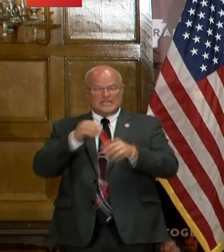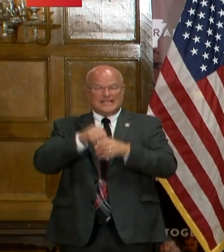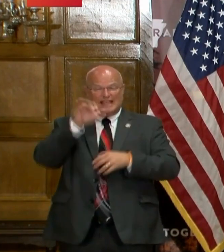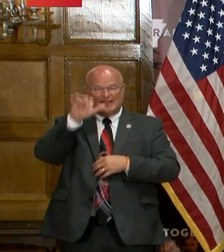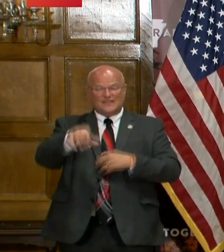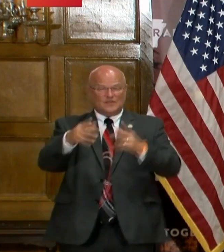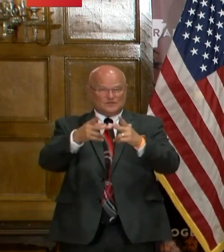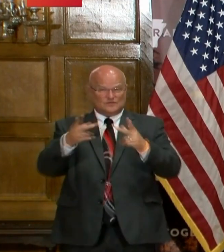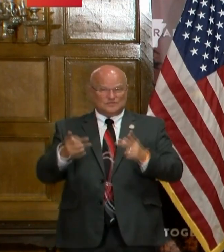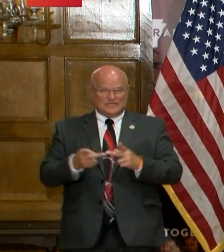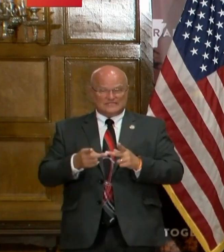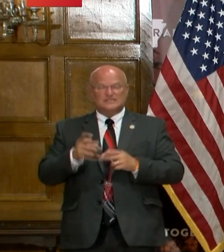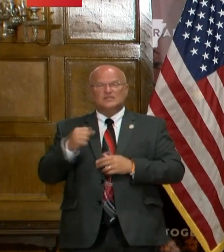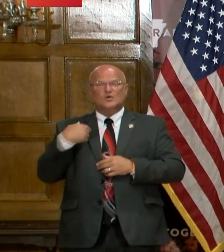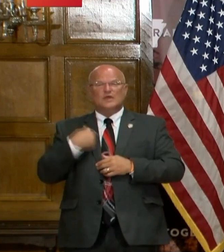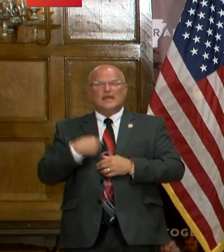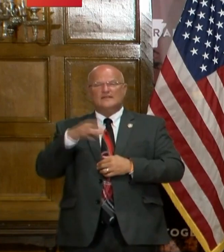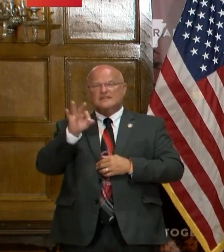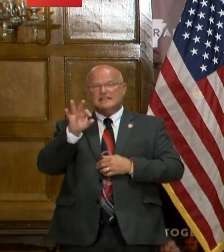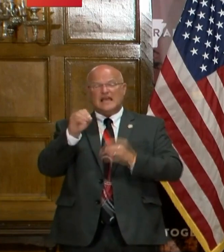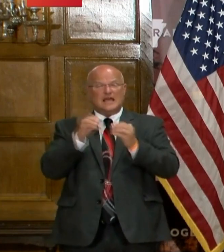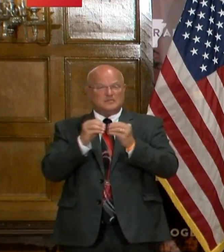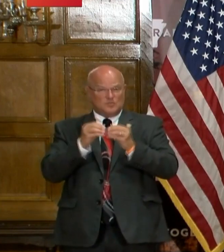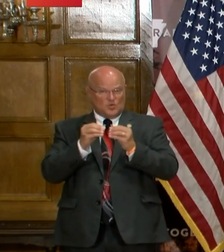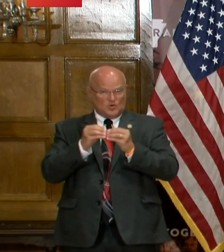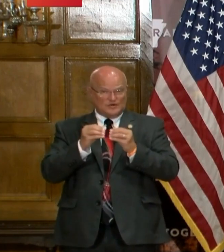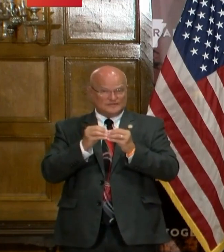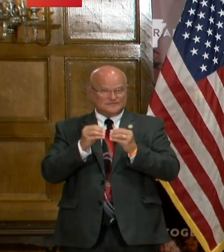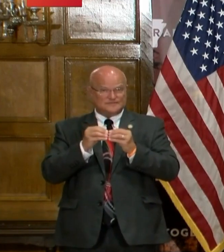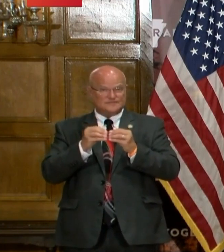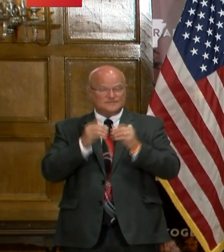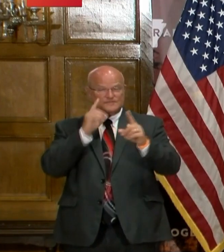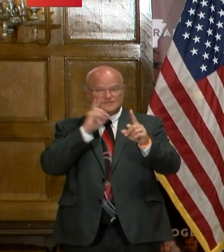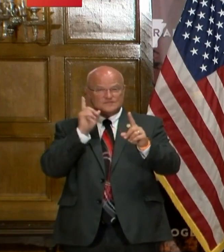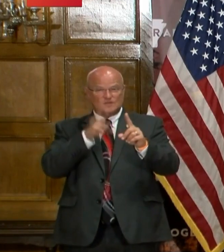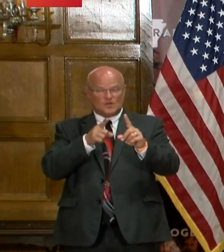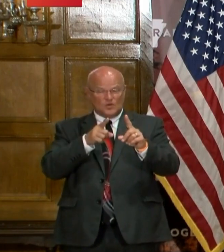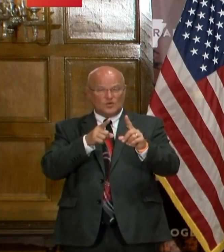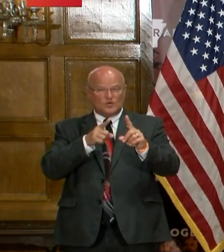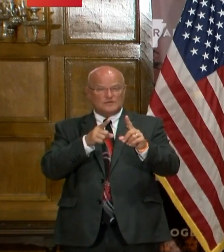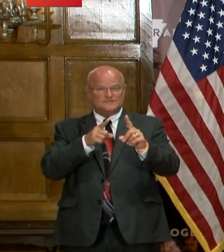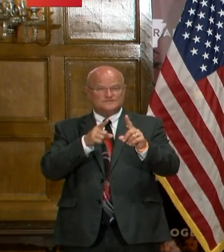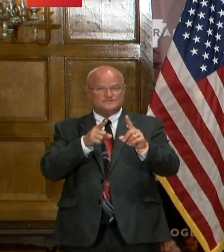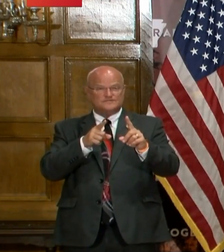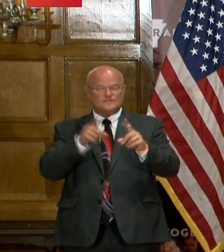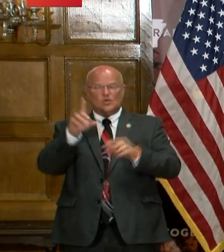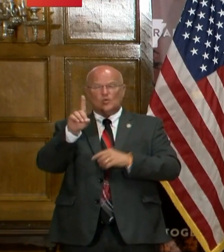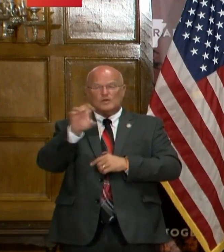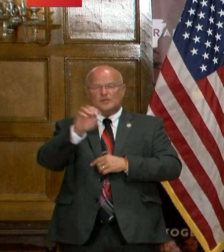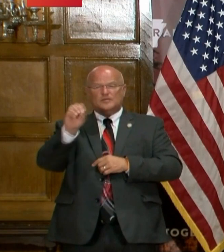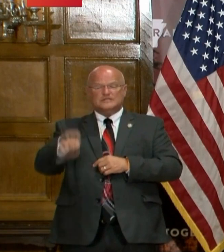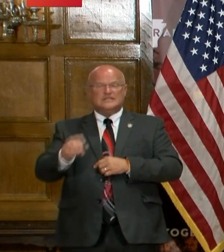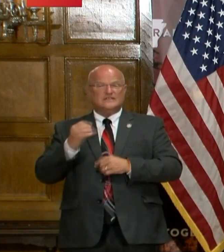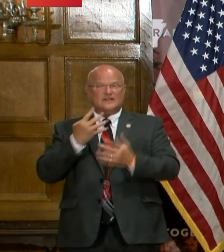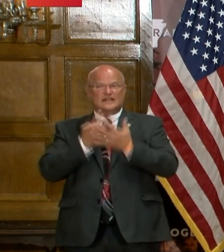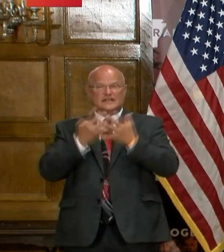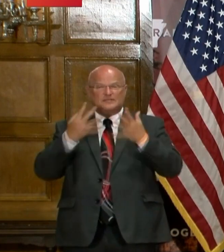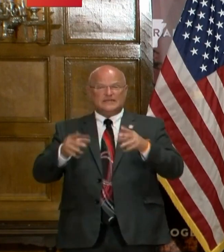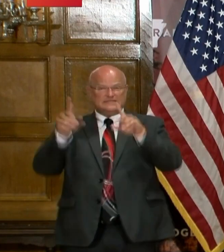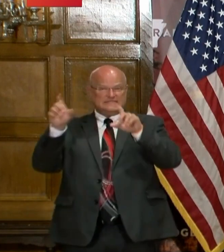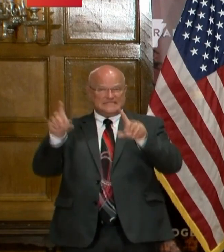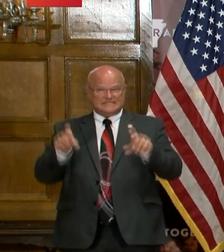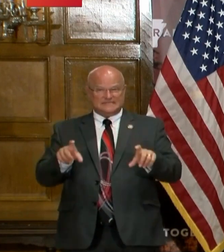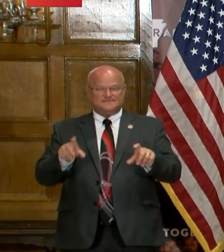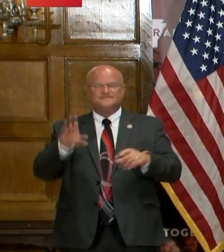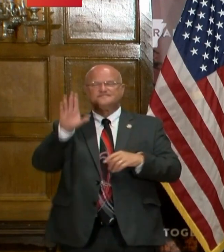9 more to do. Our goal is to have 100% of our inmates tested by the end of this